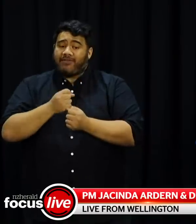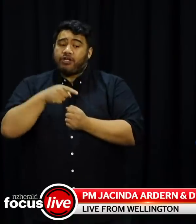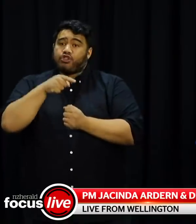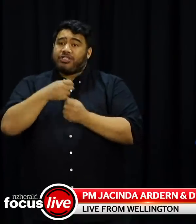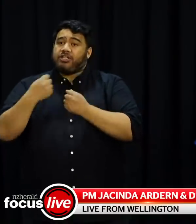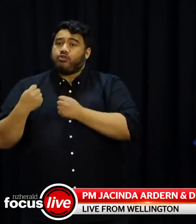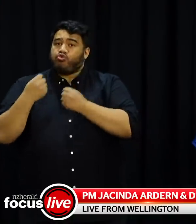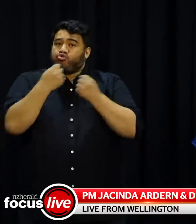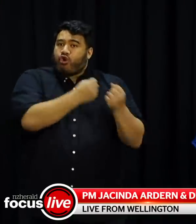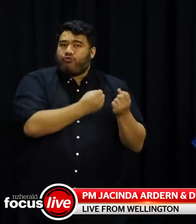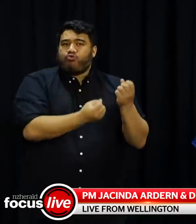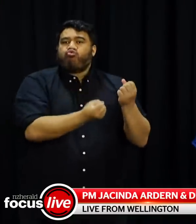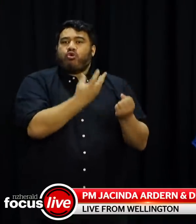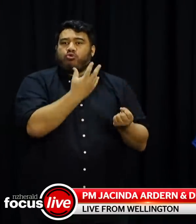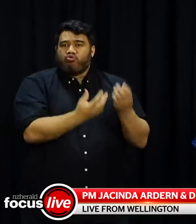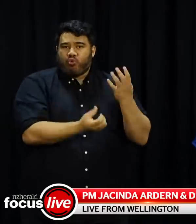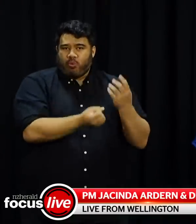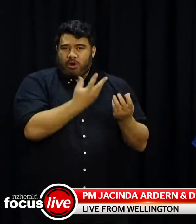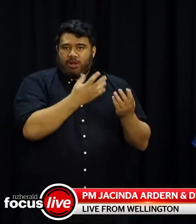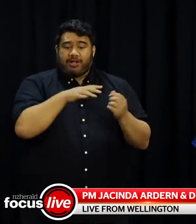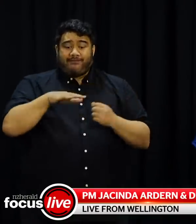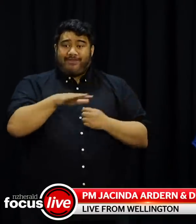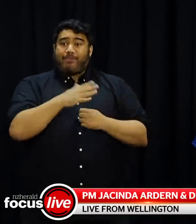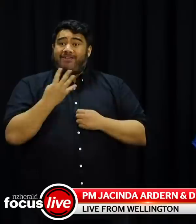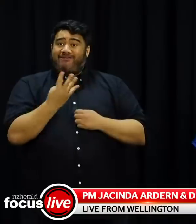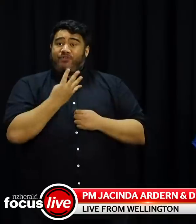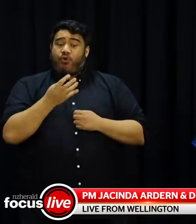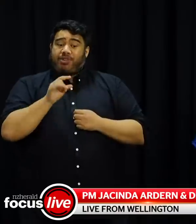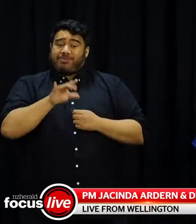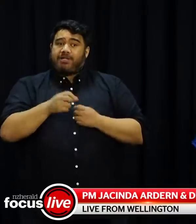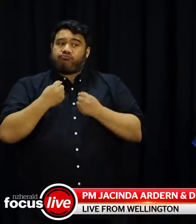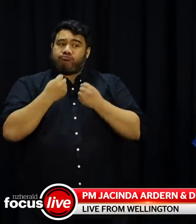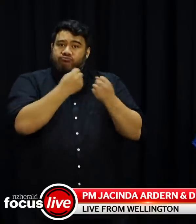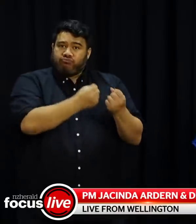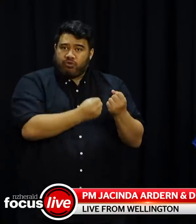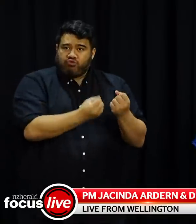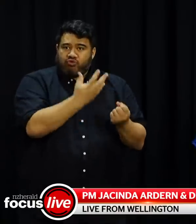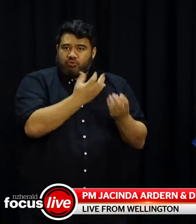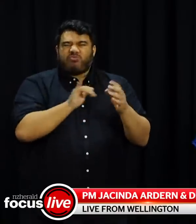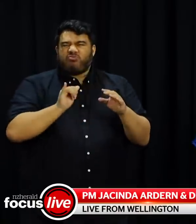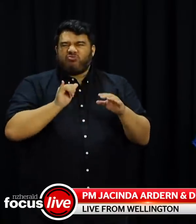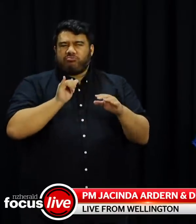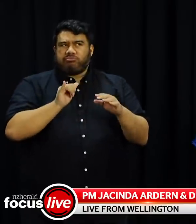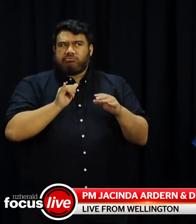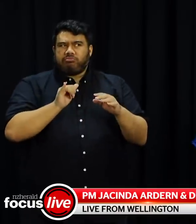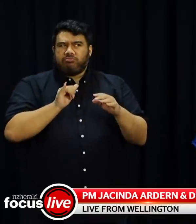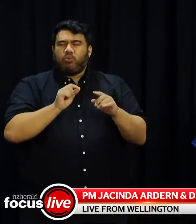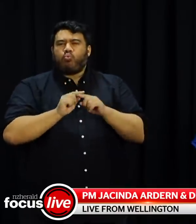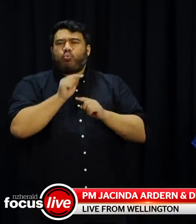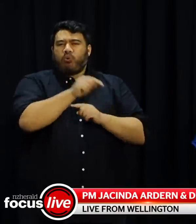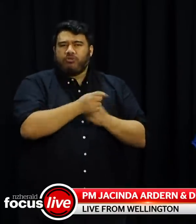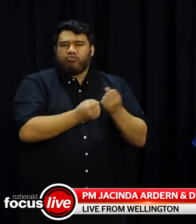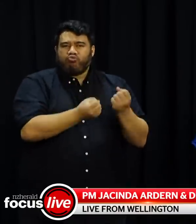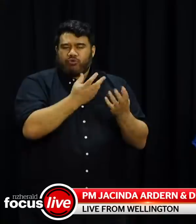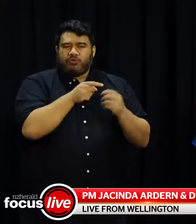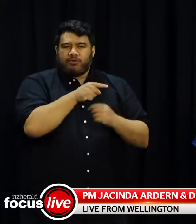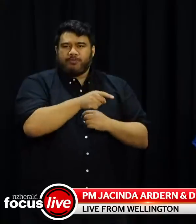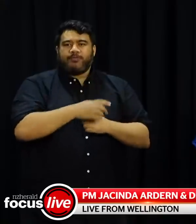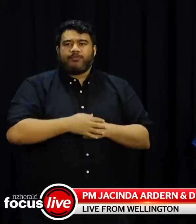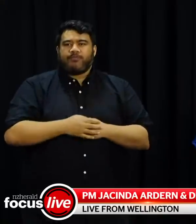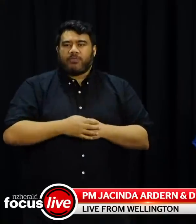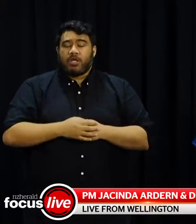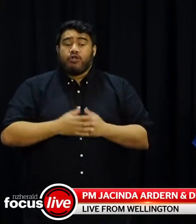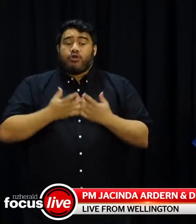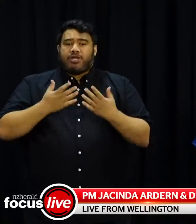a family of 4 that travelled to Rotorua. We are working with urgency to find out what places the family may have